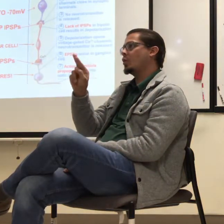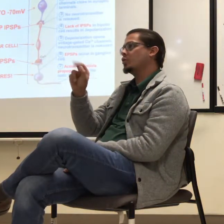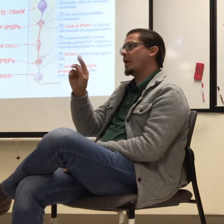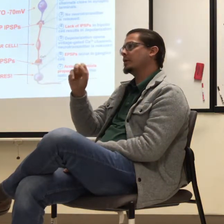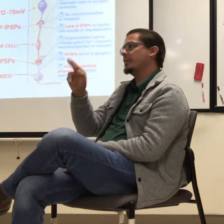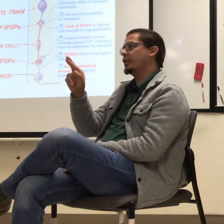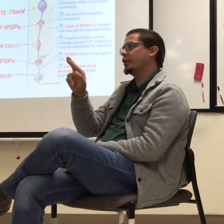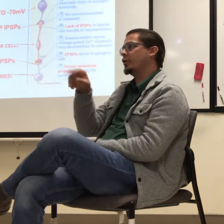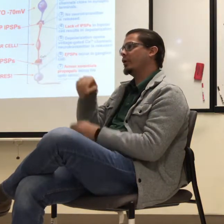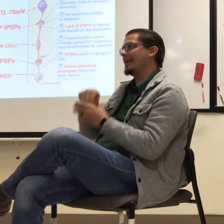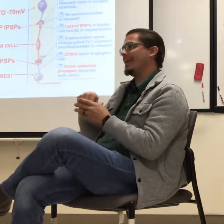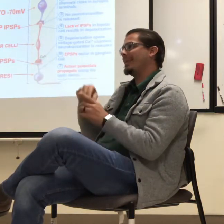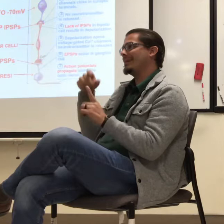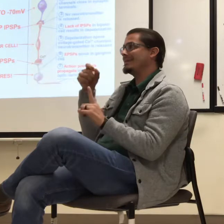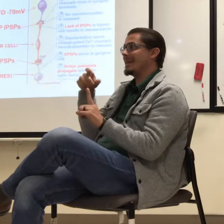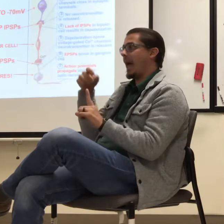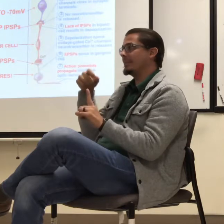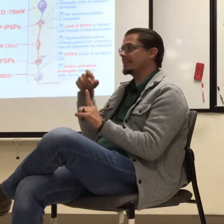in the synapse there,